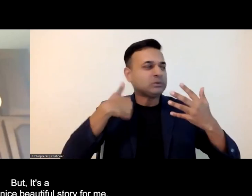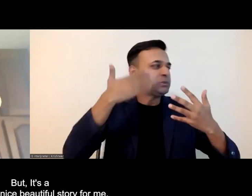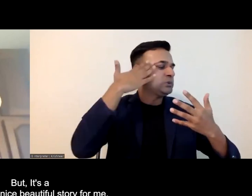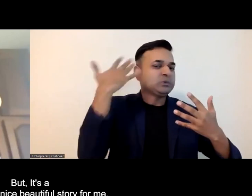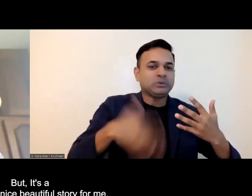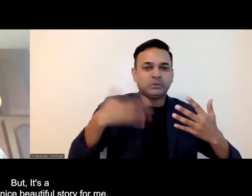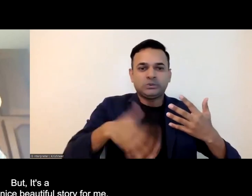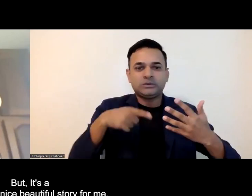nice, beautiful story for me.